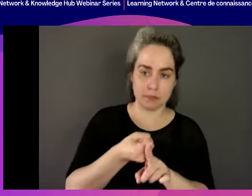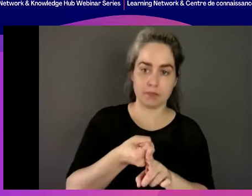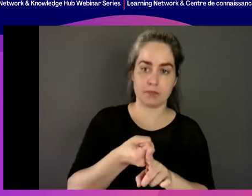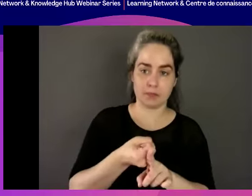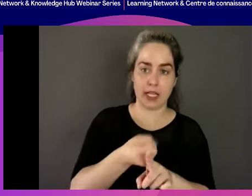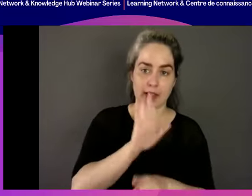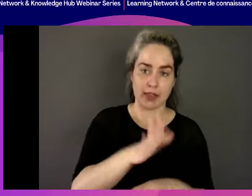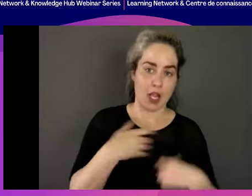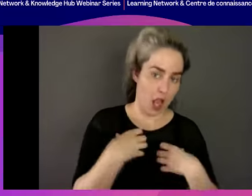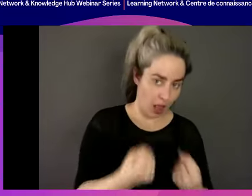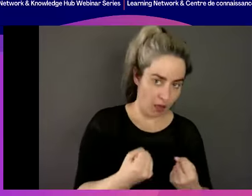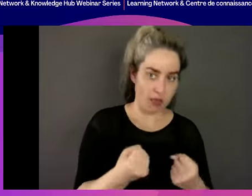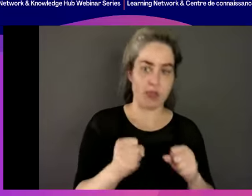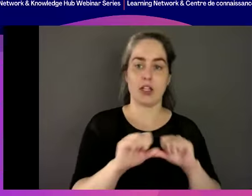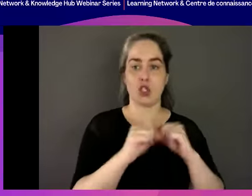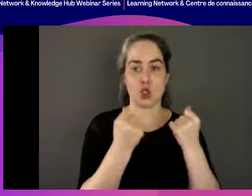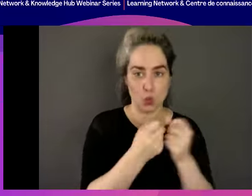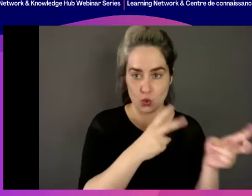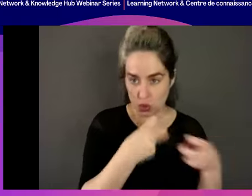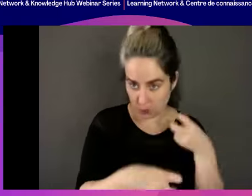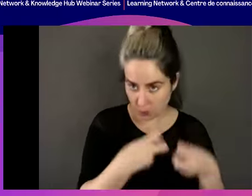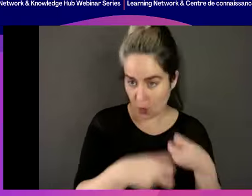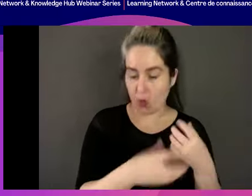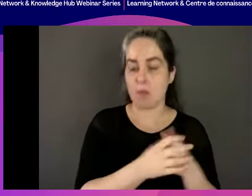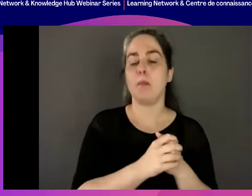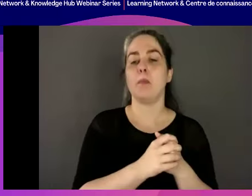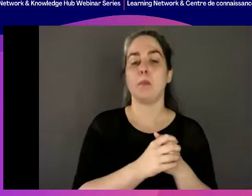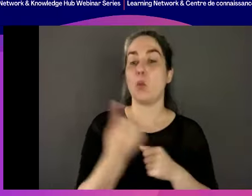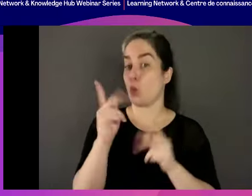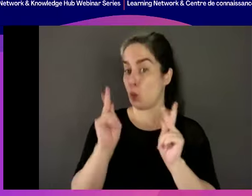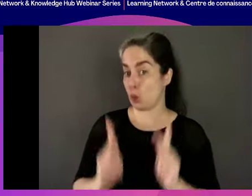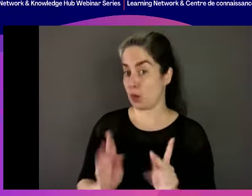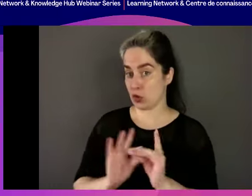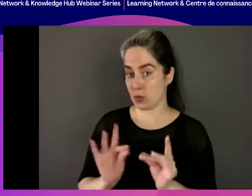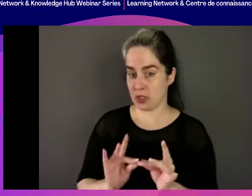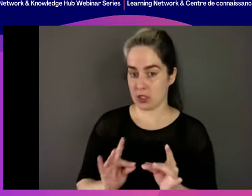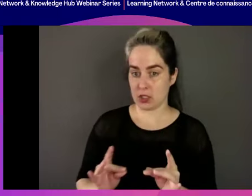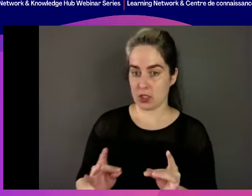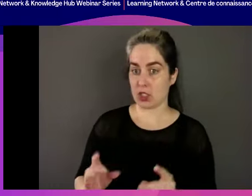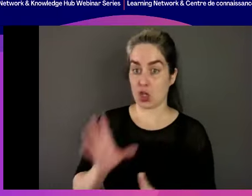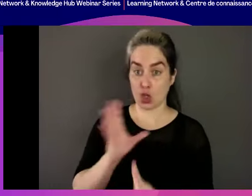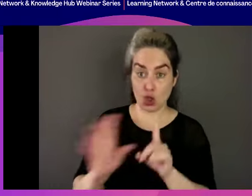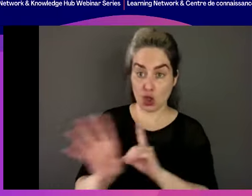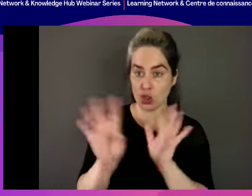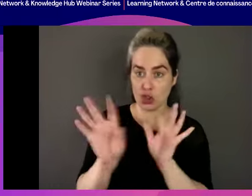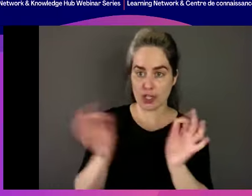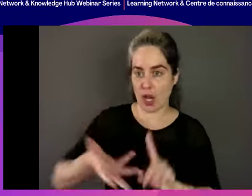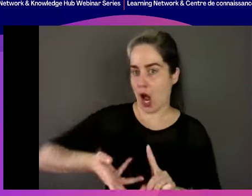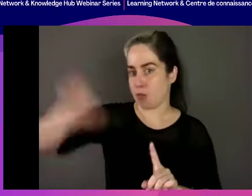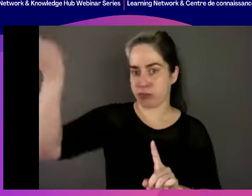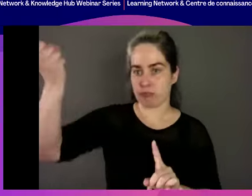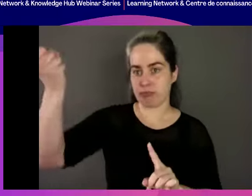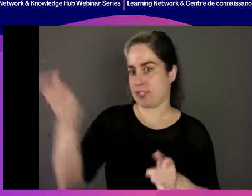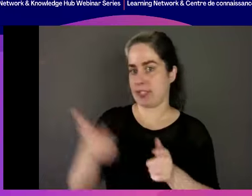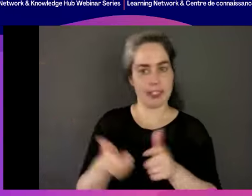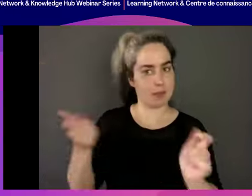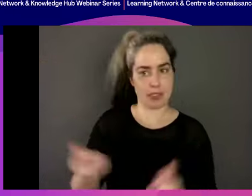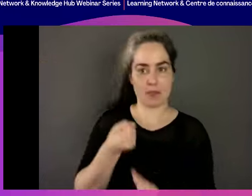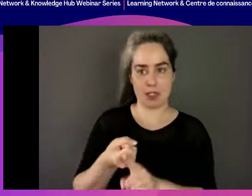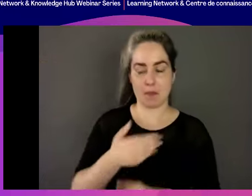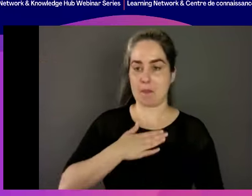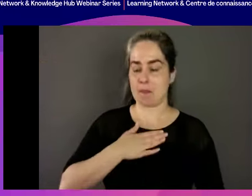their health and social issues. One person shared the loss of culture and language was by far the largest impact. English was the